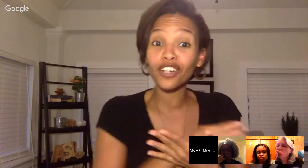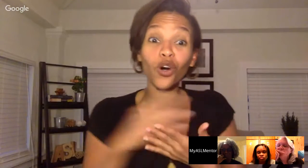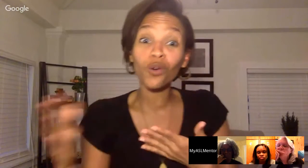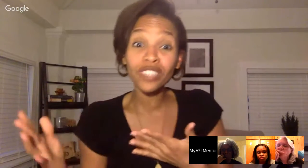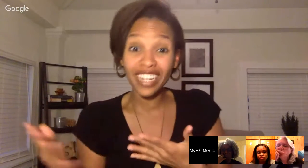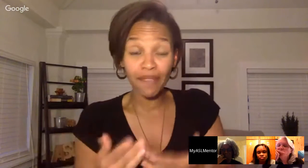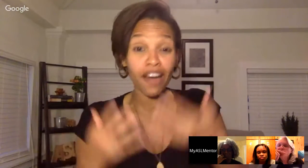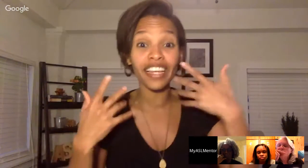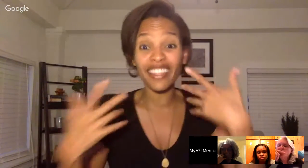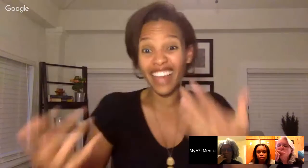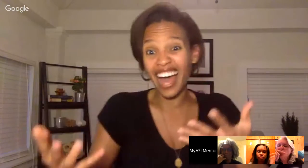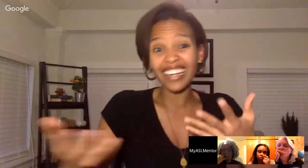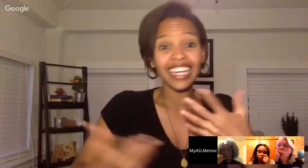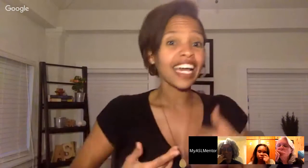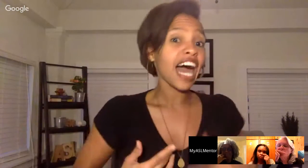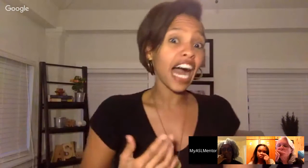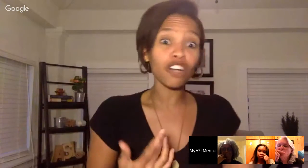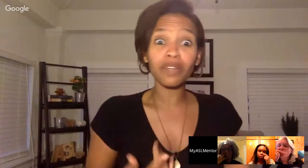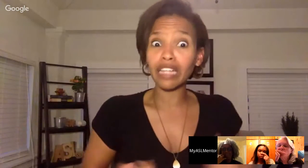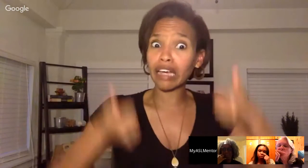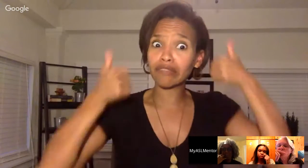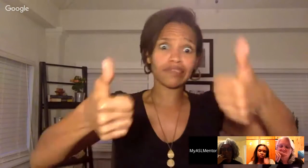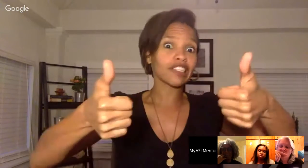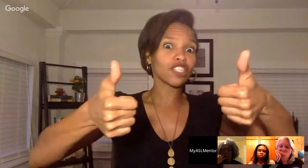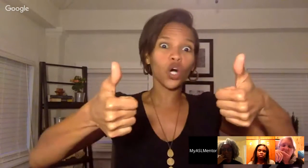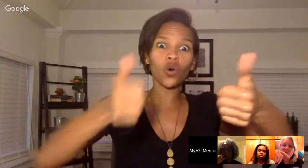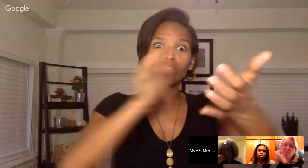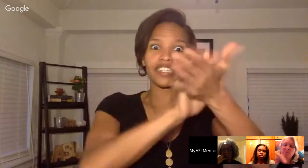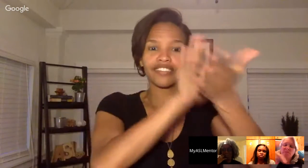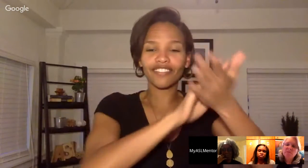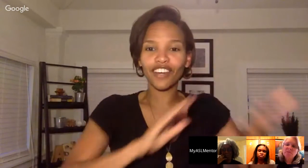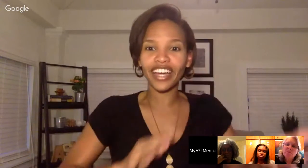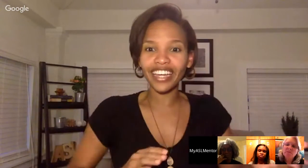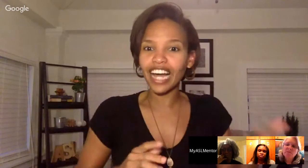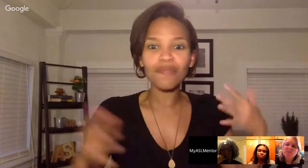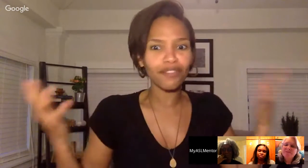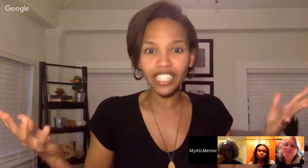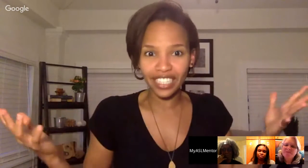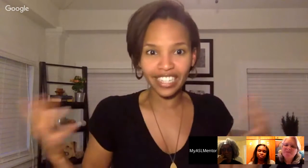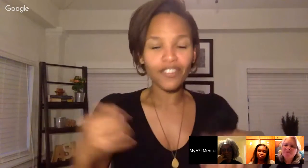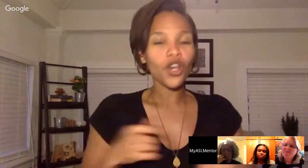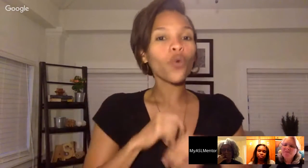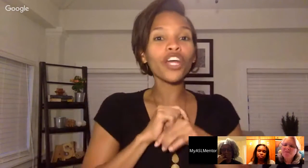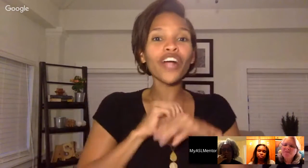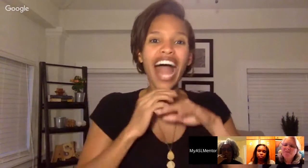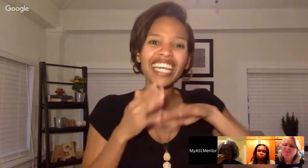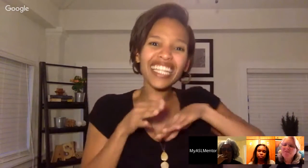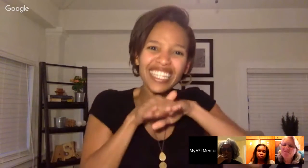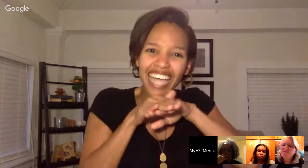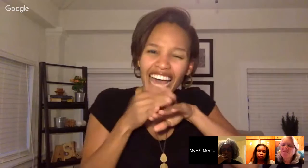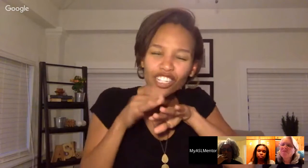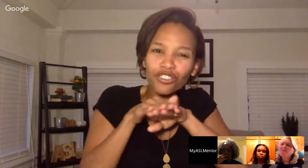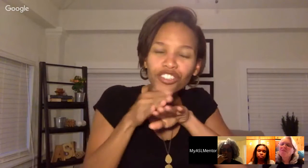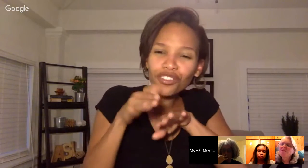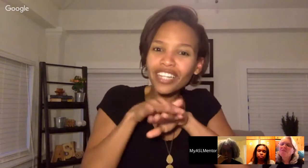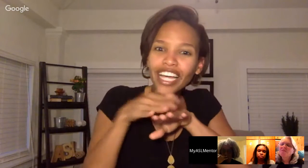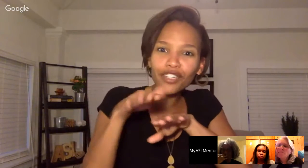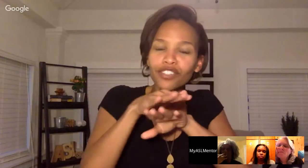it cold and it came out like that, I would be like, golden, right? I mean, really. we are adding these extra little layers